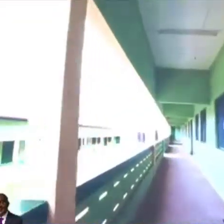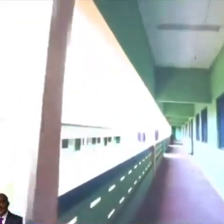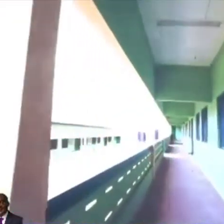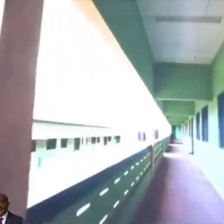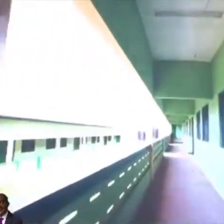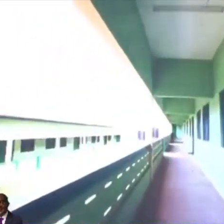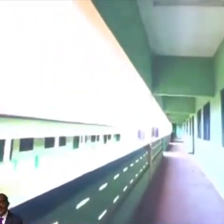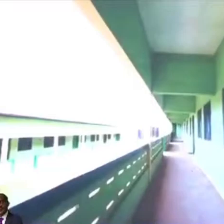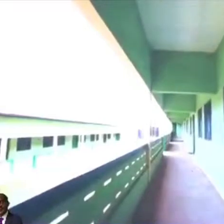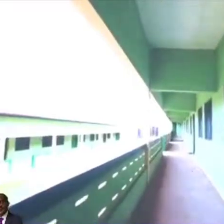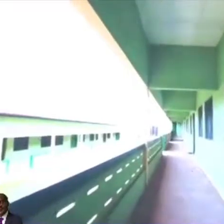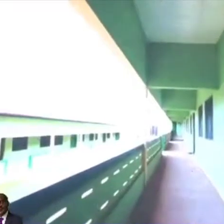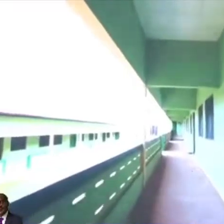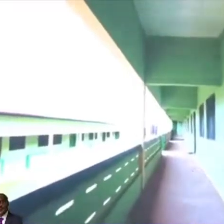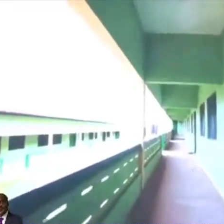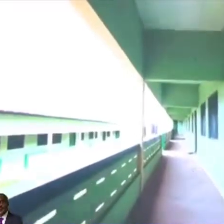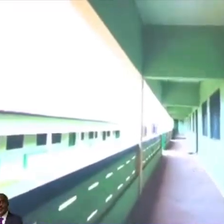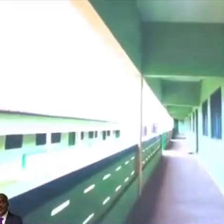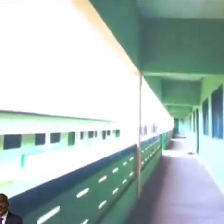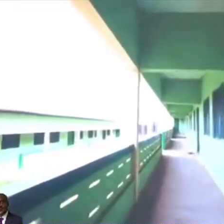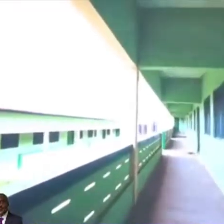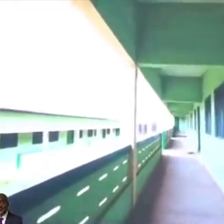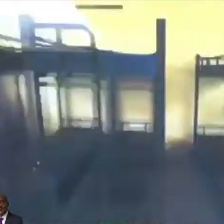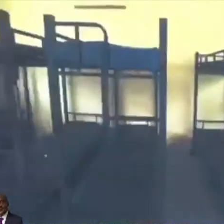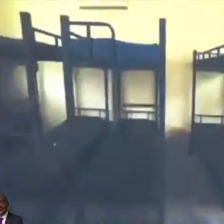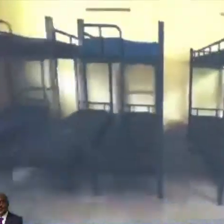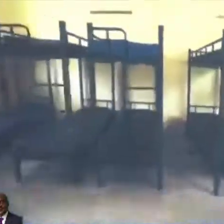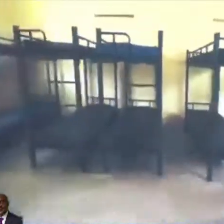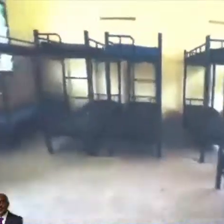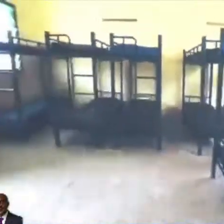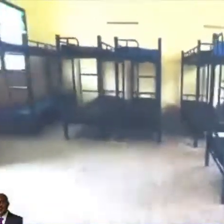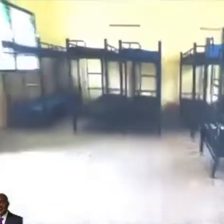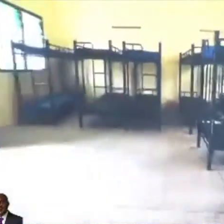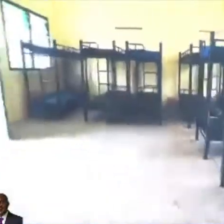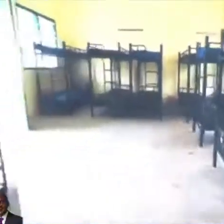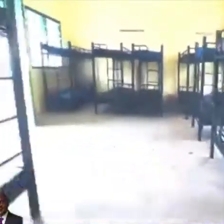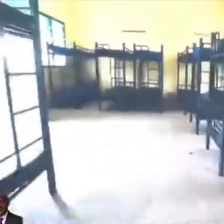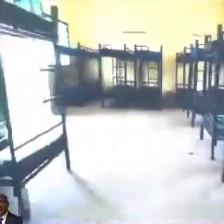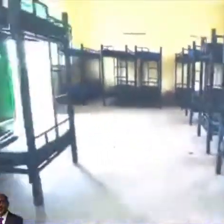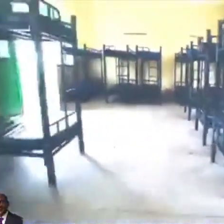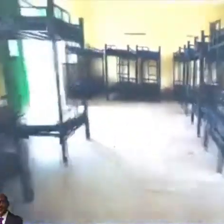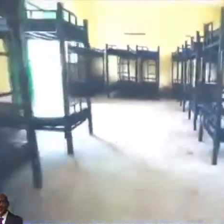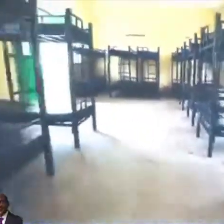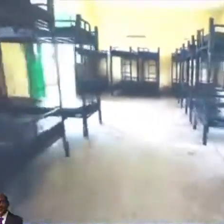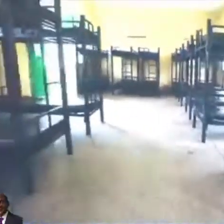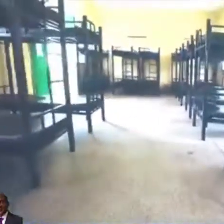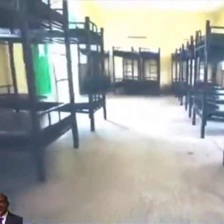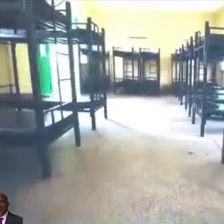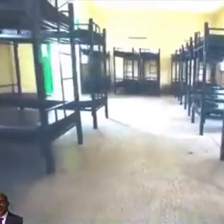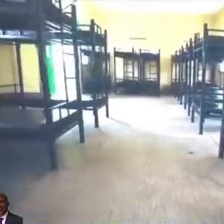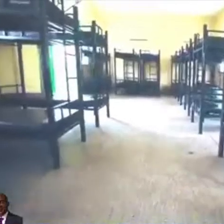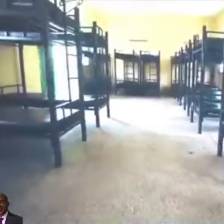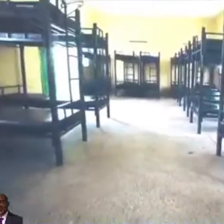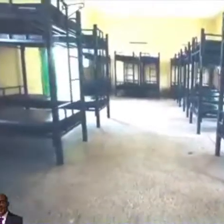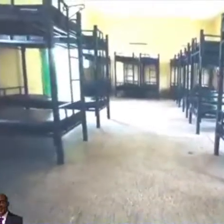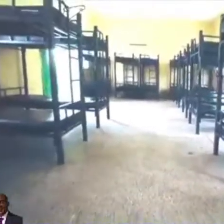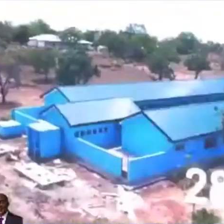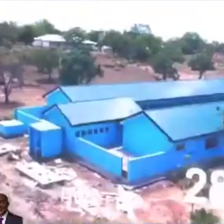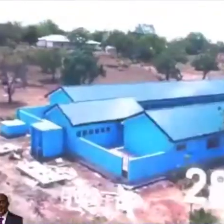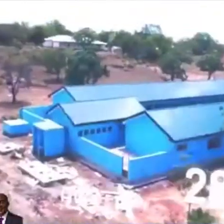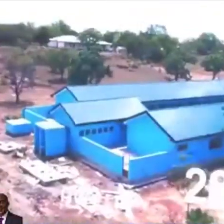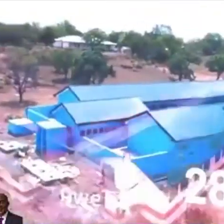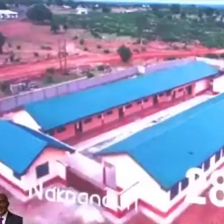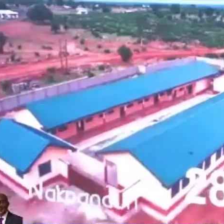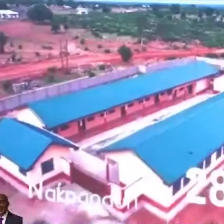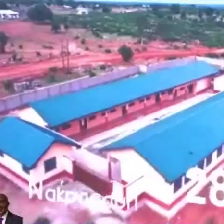Unlike this dormitory block, which gives boarding accommodation to 500 Takrady Senior High students, there are over 280 others